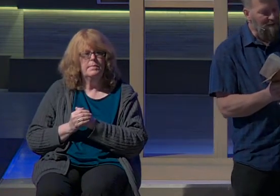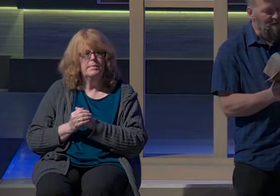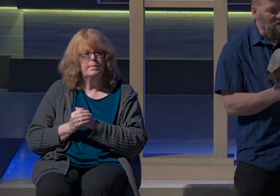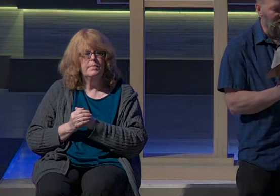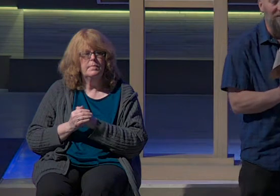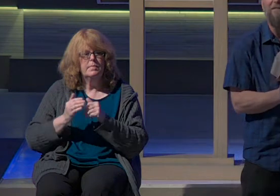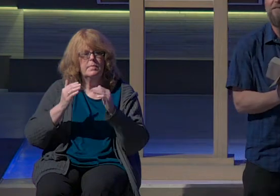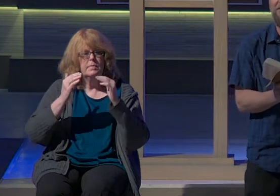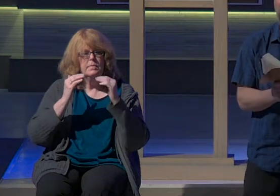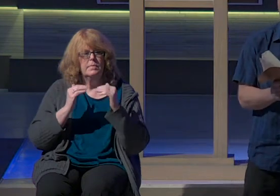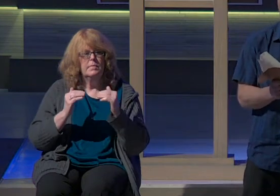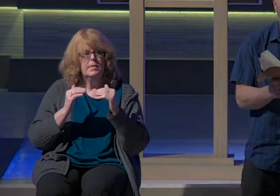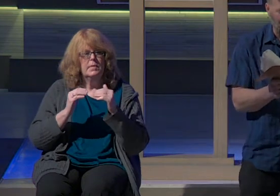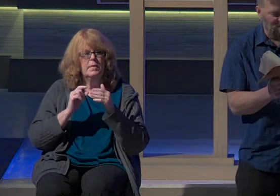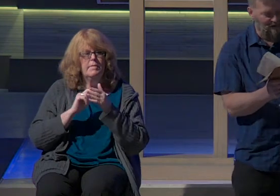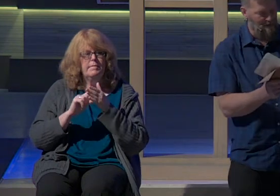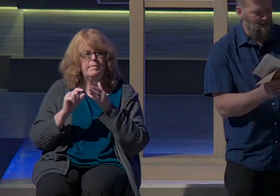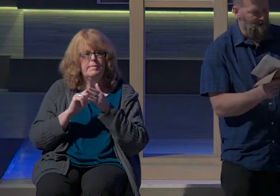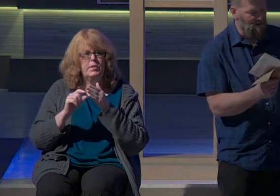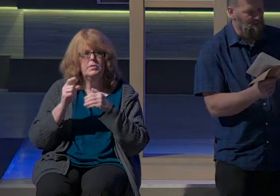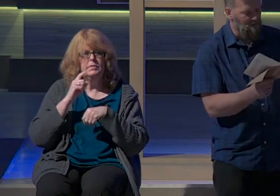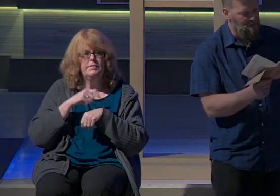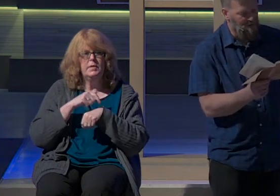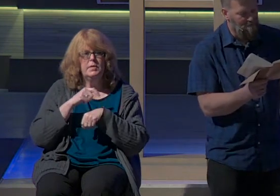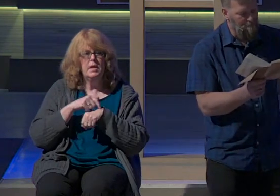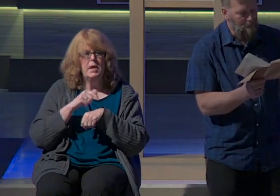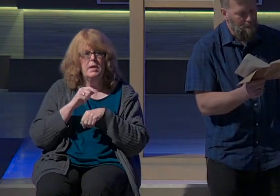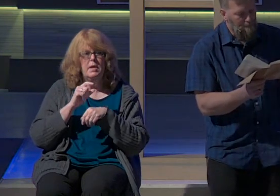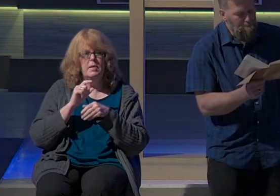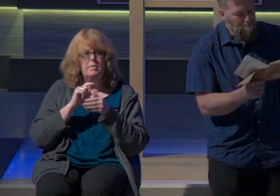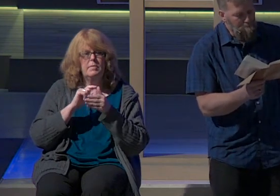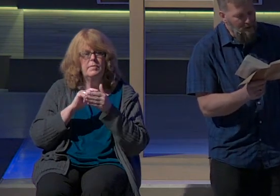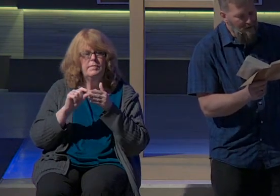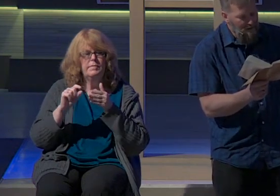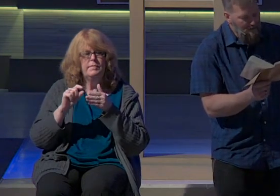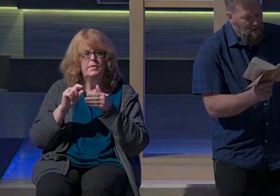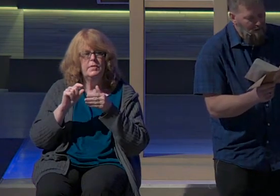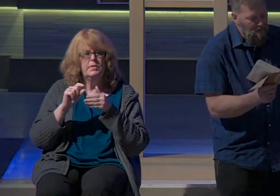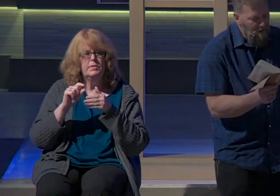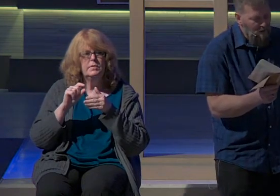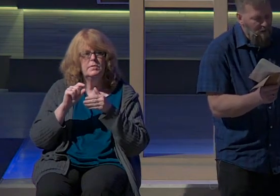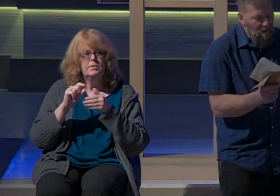Jump down, if you will, just for the sake of time here, to verse